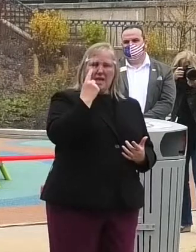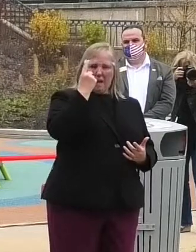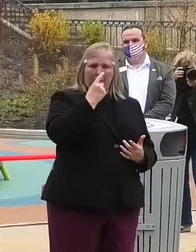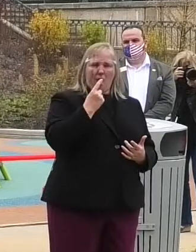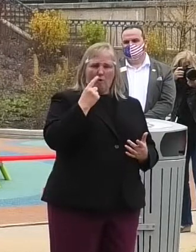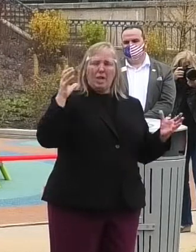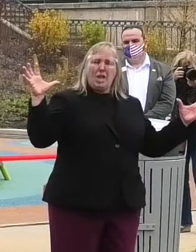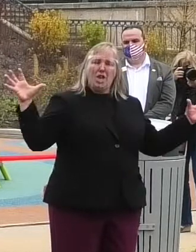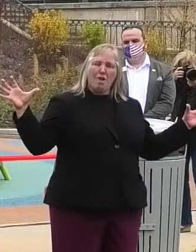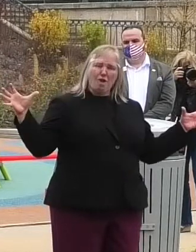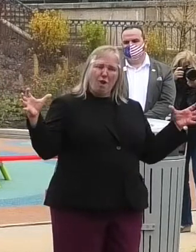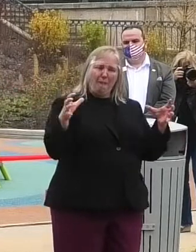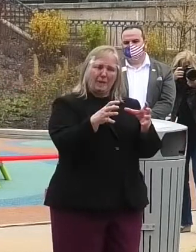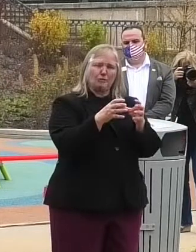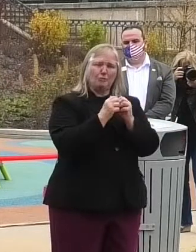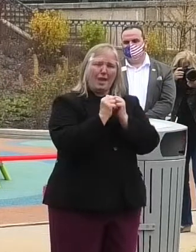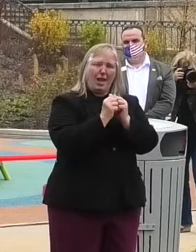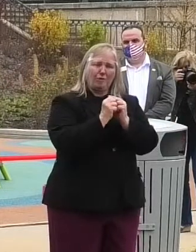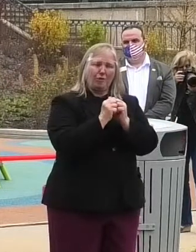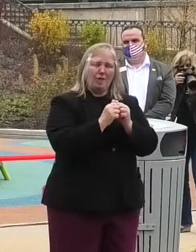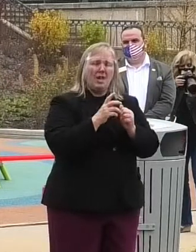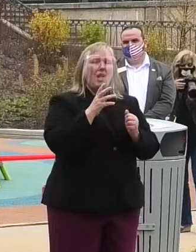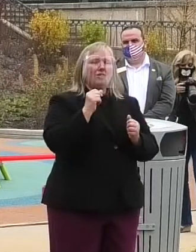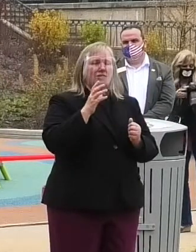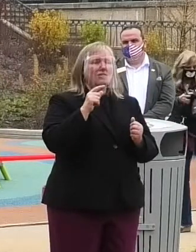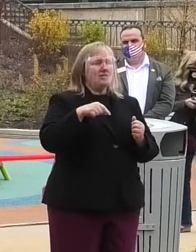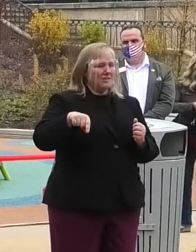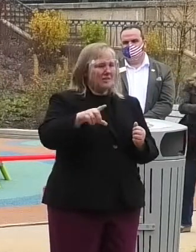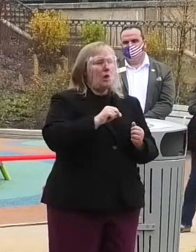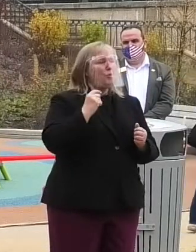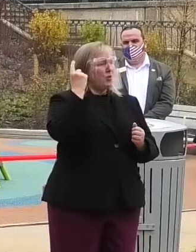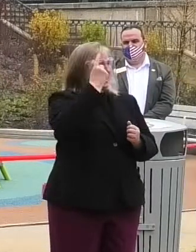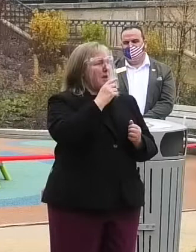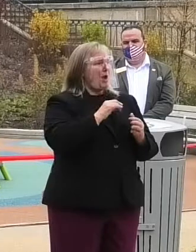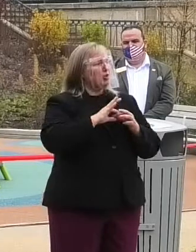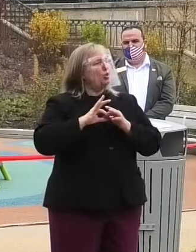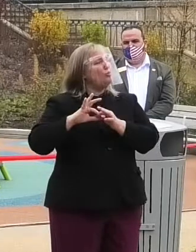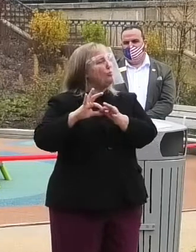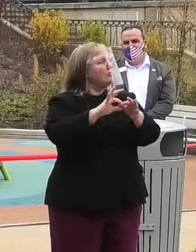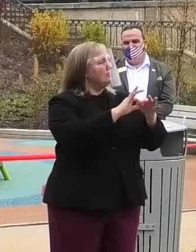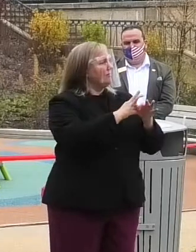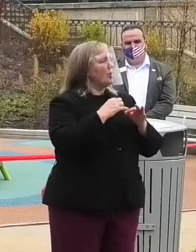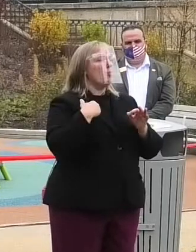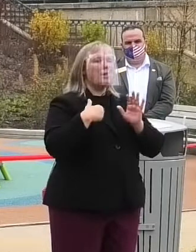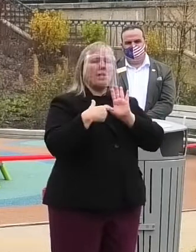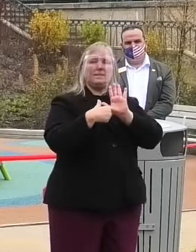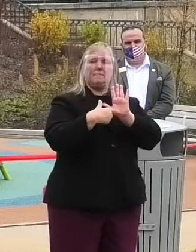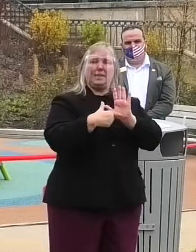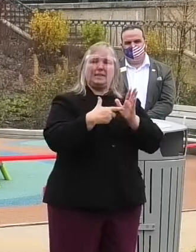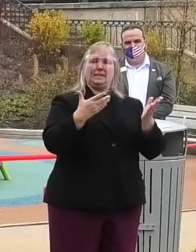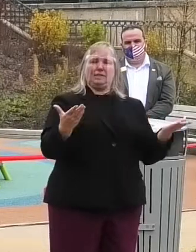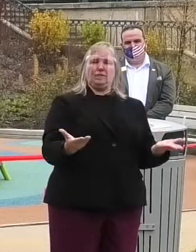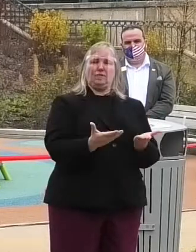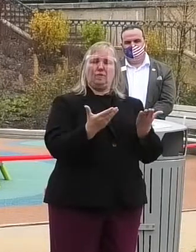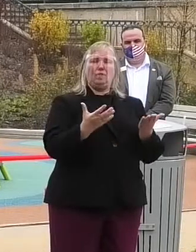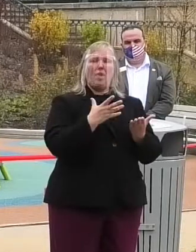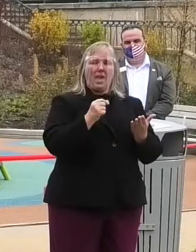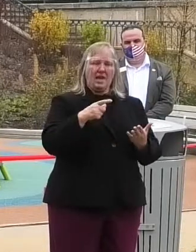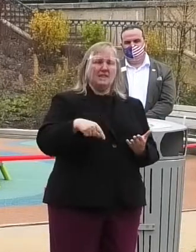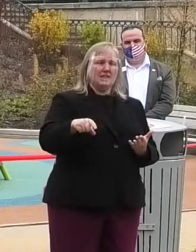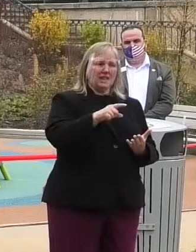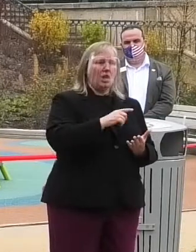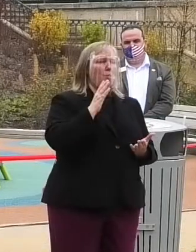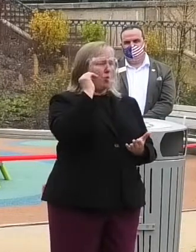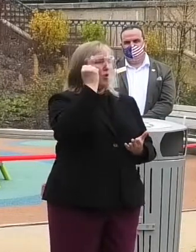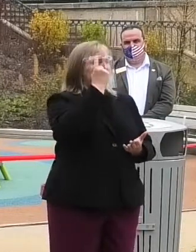coming together. They will think about the unity that we are exemplifying here, and they will think